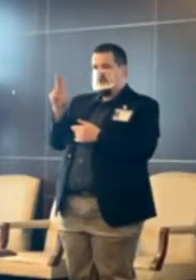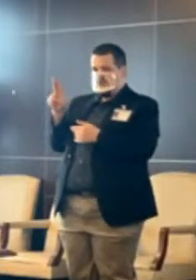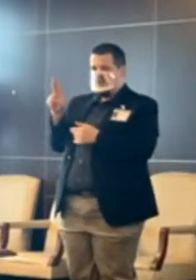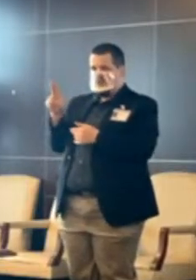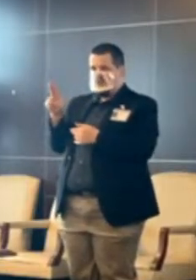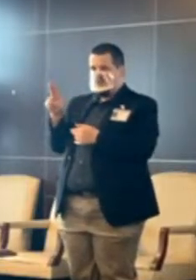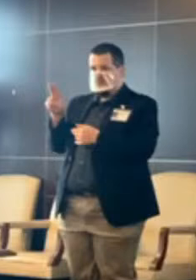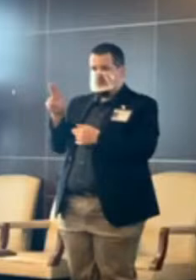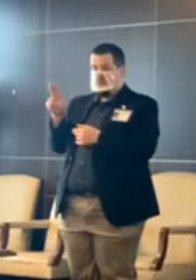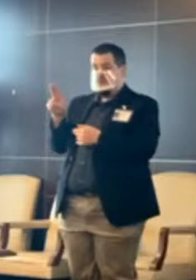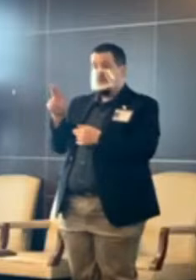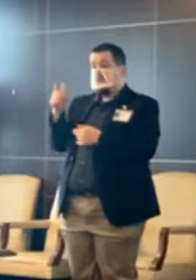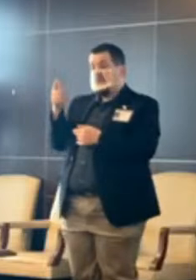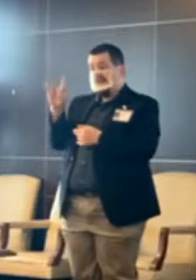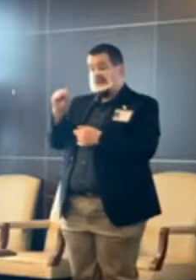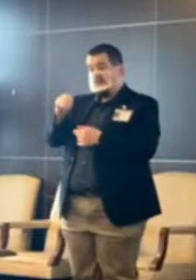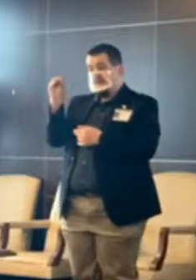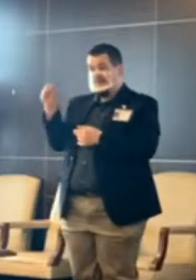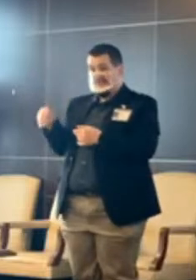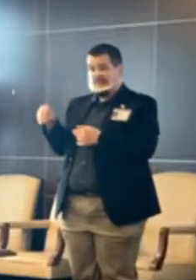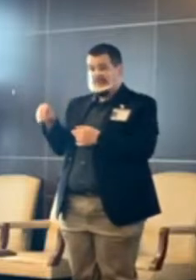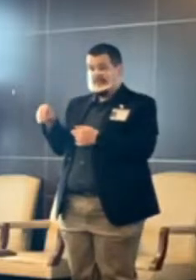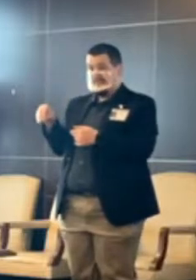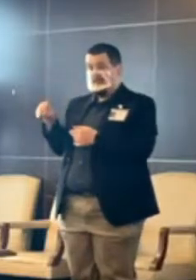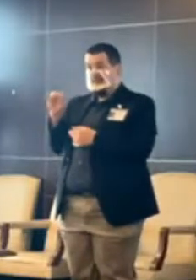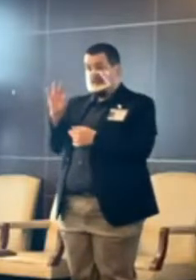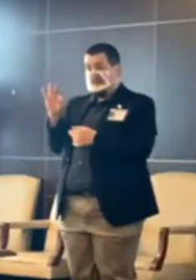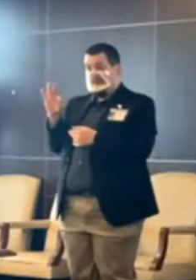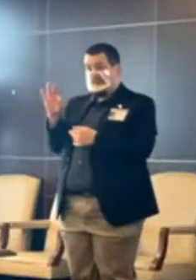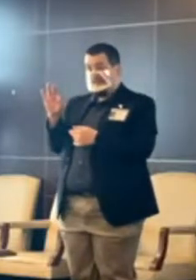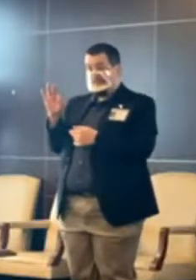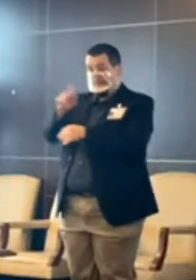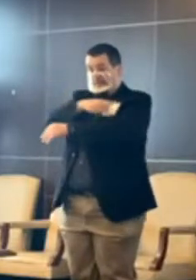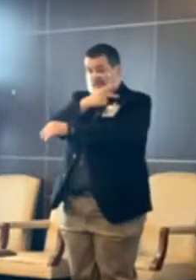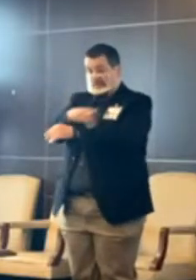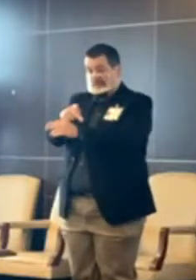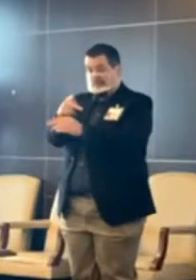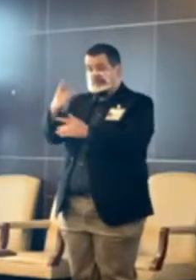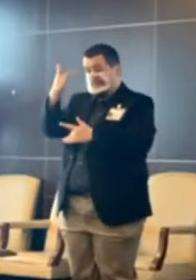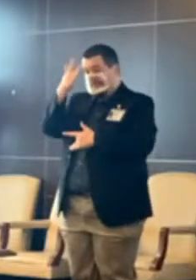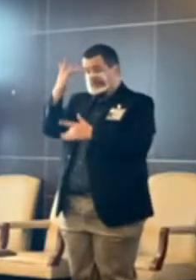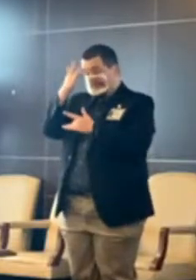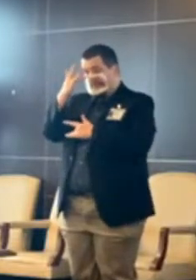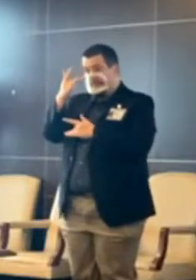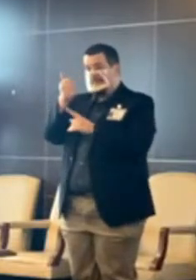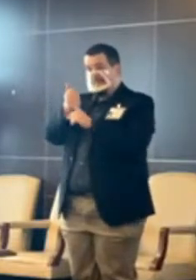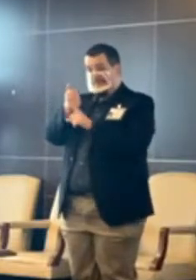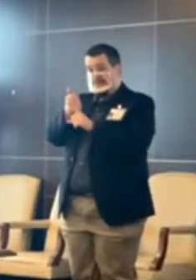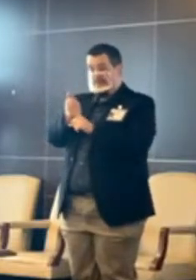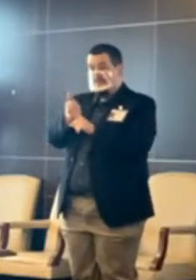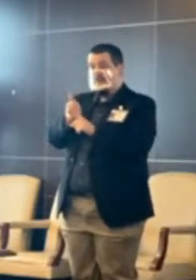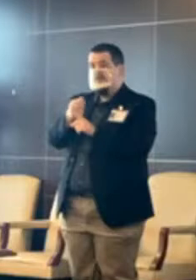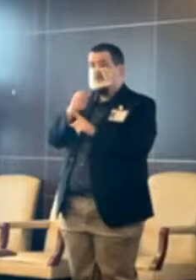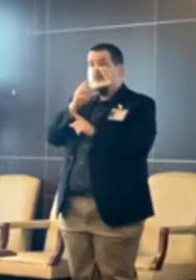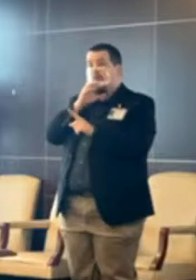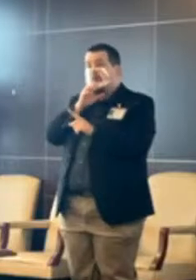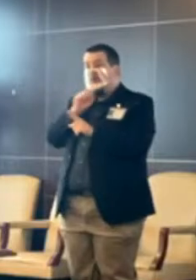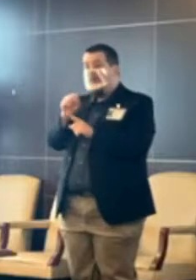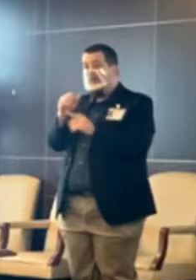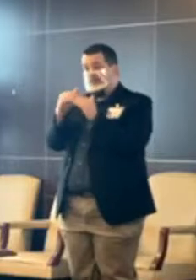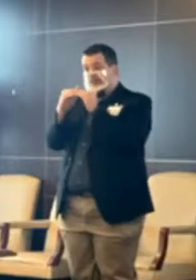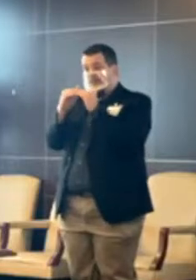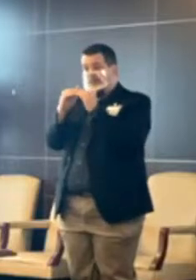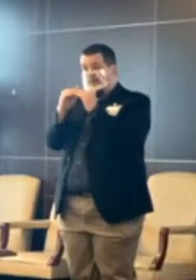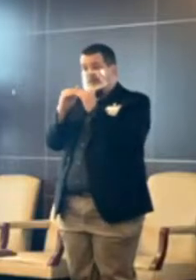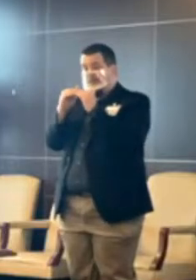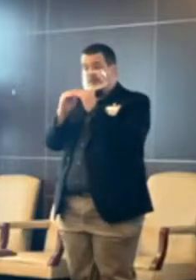unit. 28% of the patients that we're seeing, we're diagnosing most recently